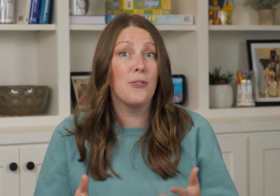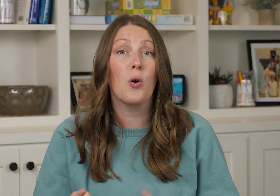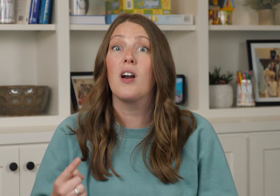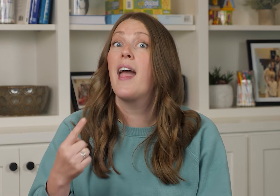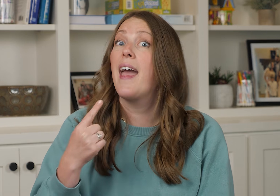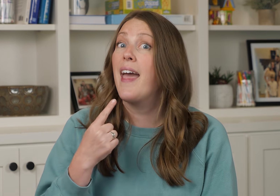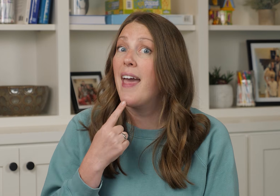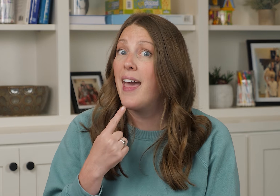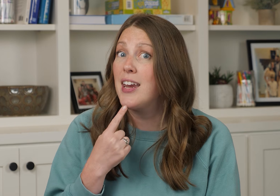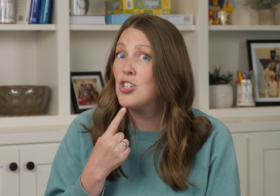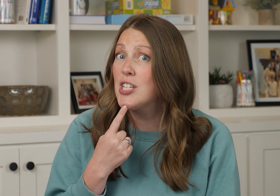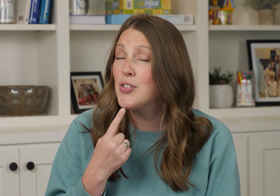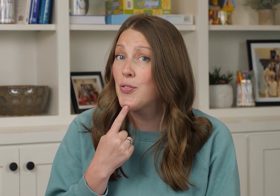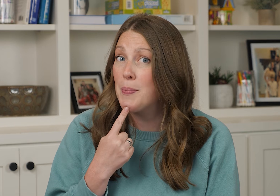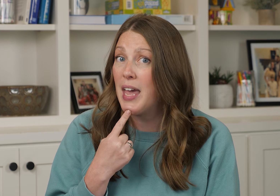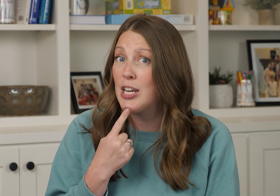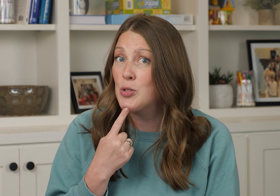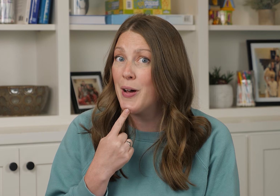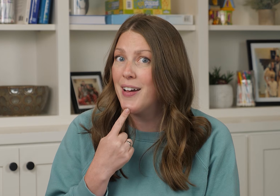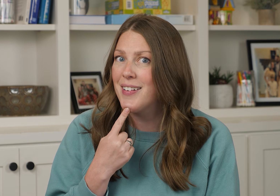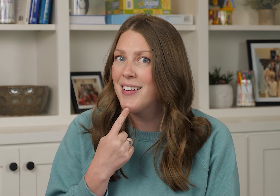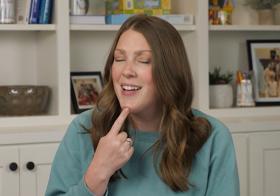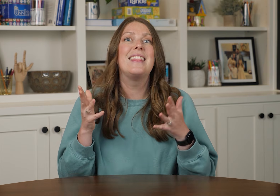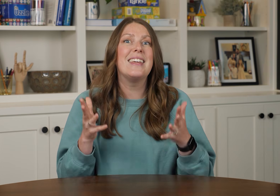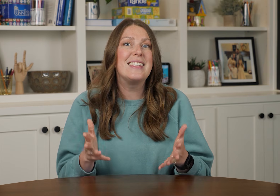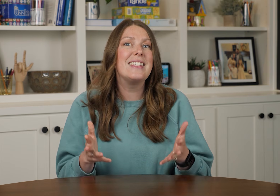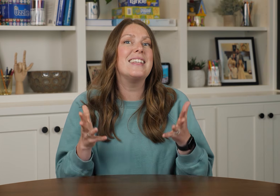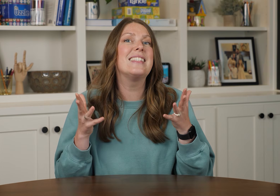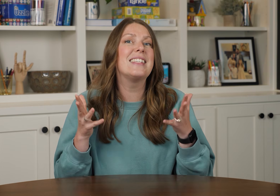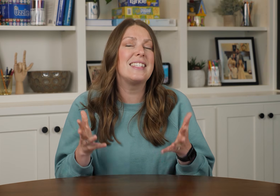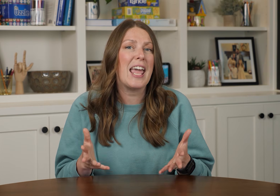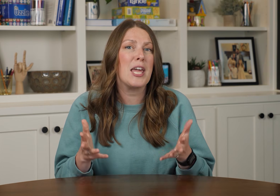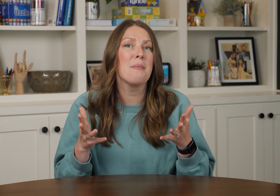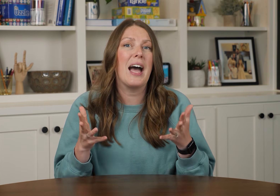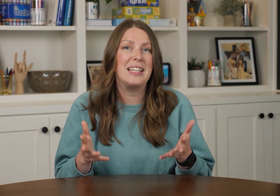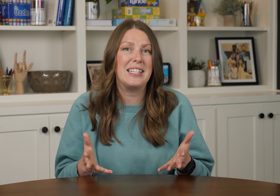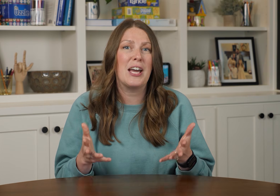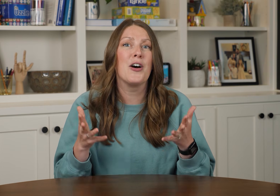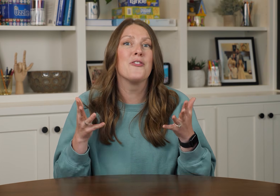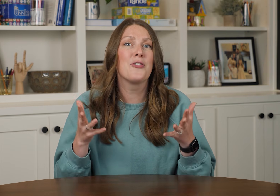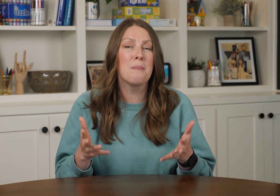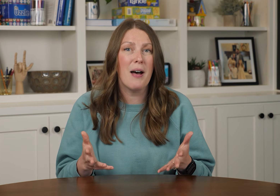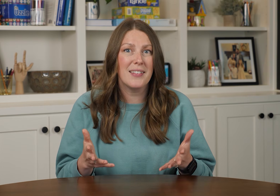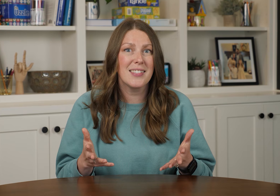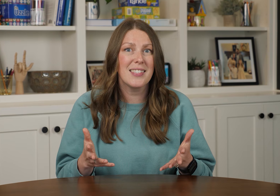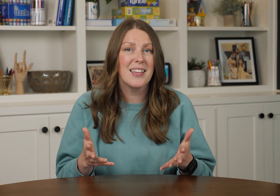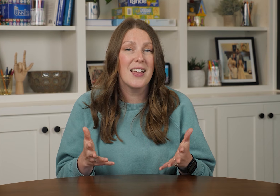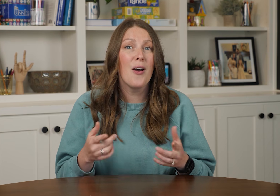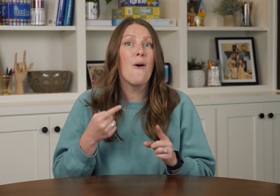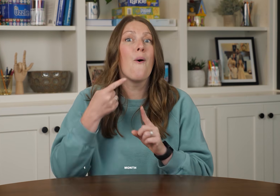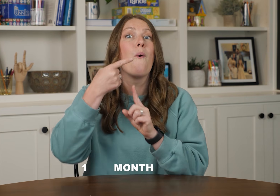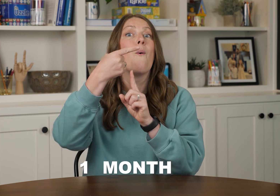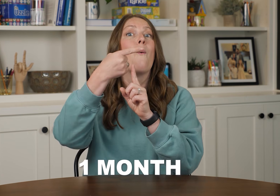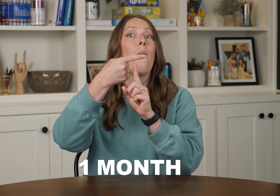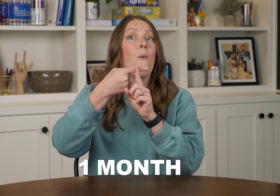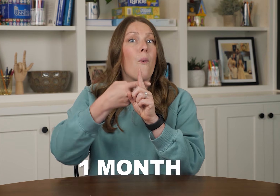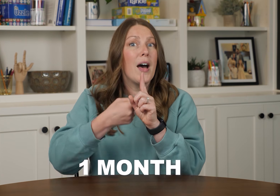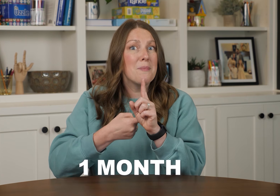for ages from the age spot? This is the same idea for months. 1